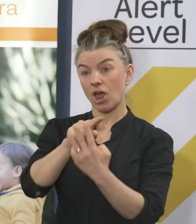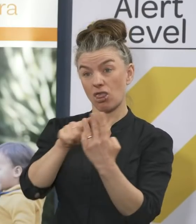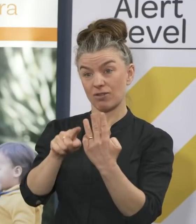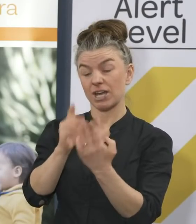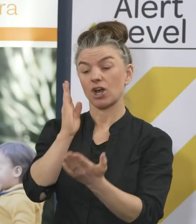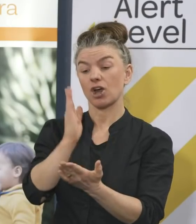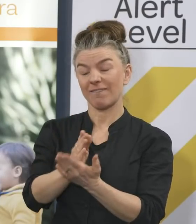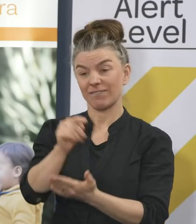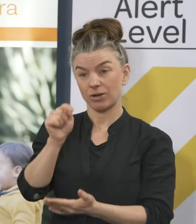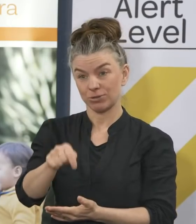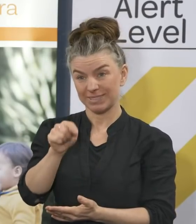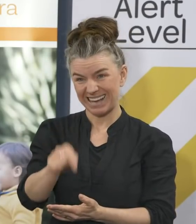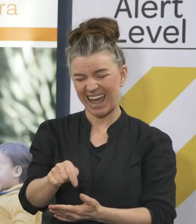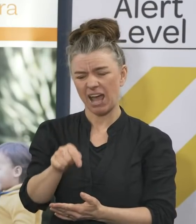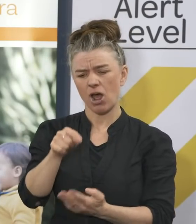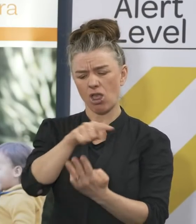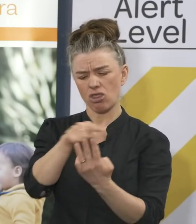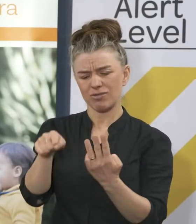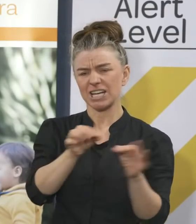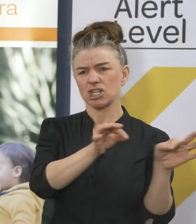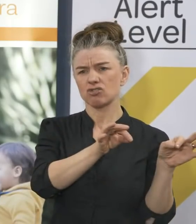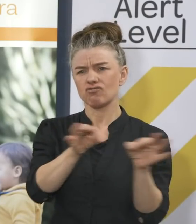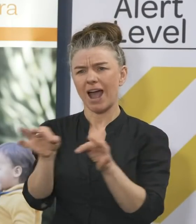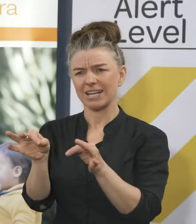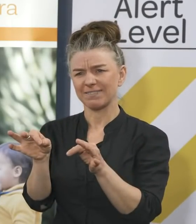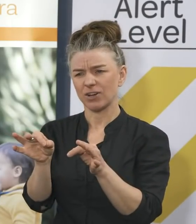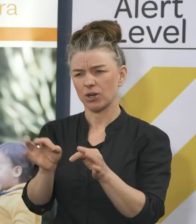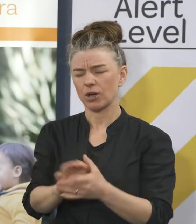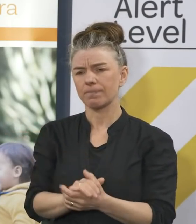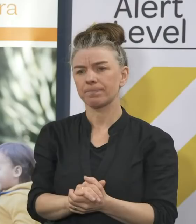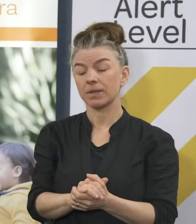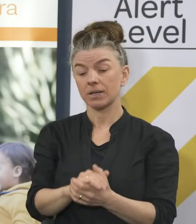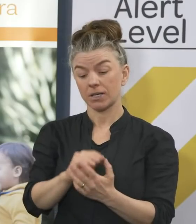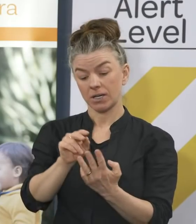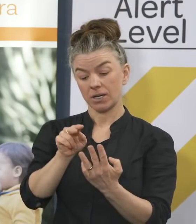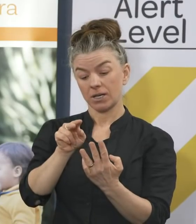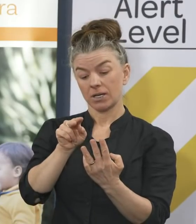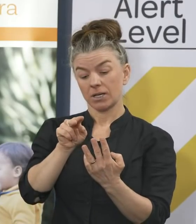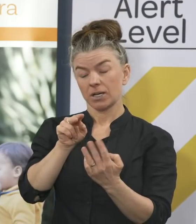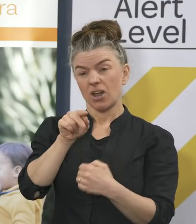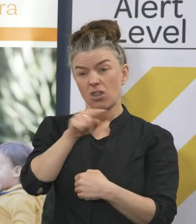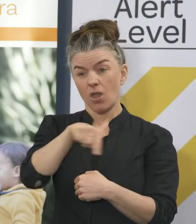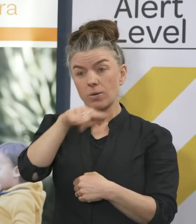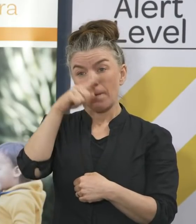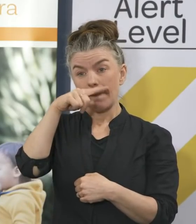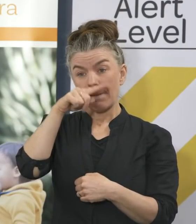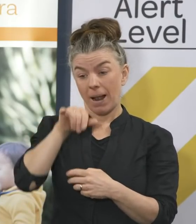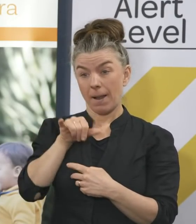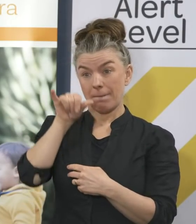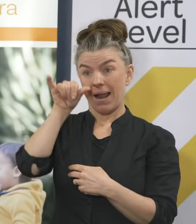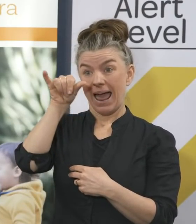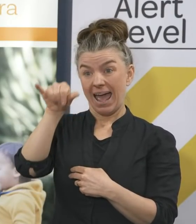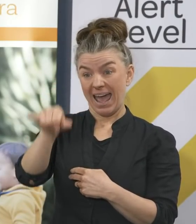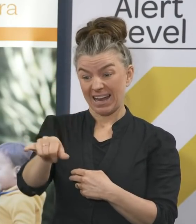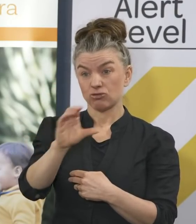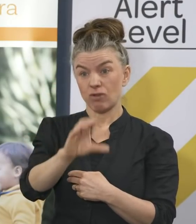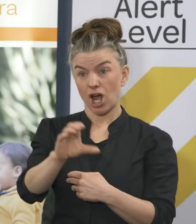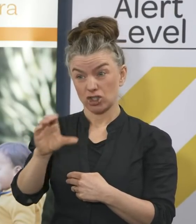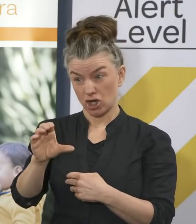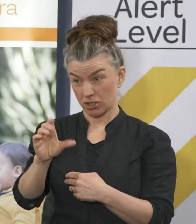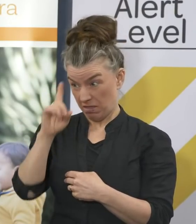positive cases had to be transferred, particularly with the case of people who had to be transferred via plane. Are you confident that that happened safely?